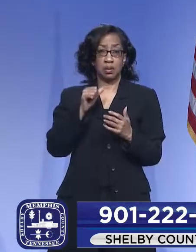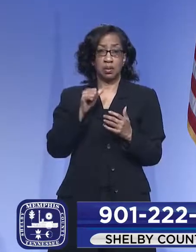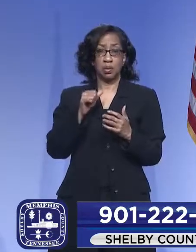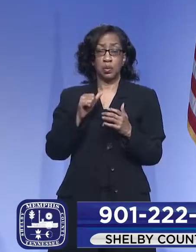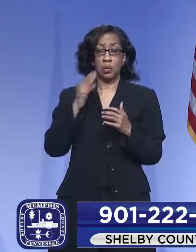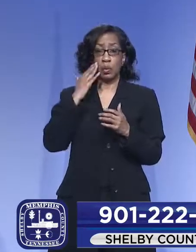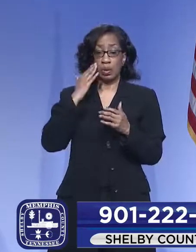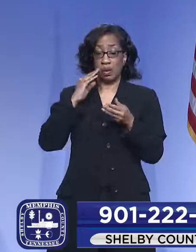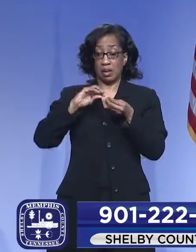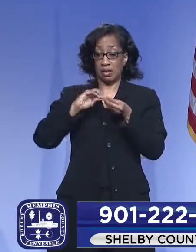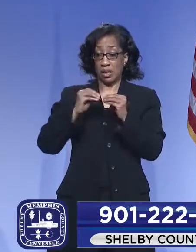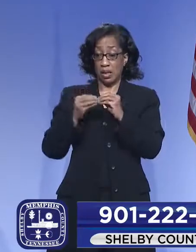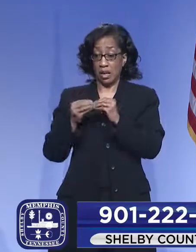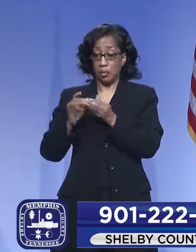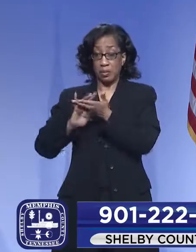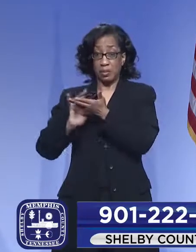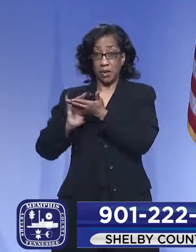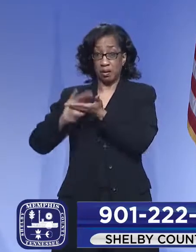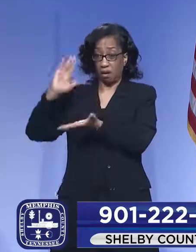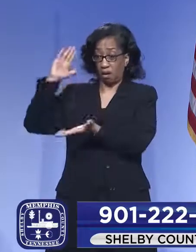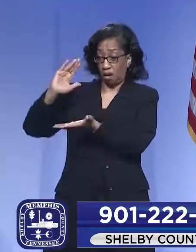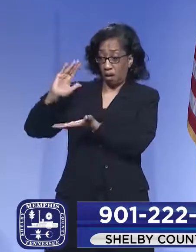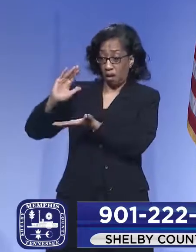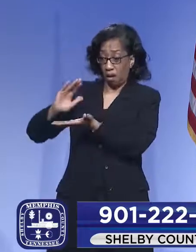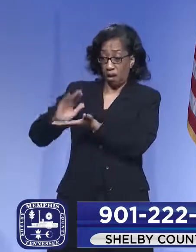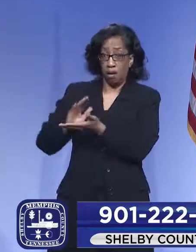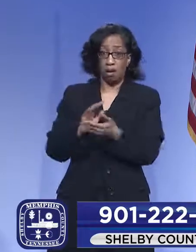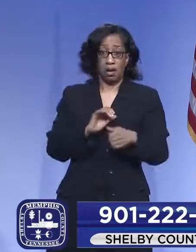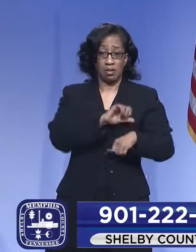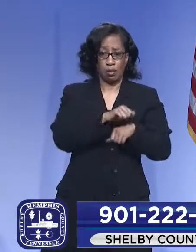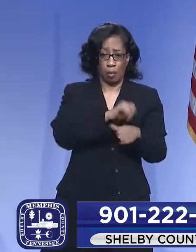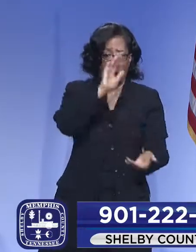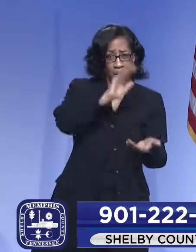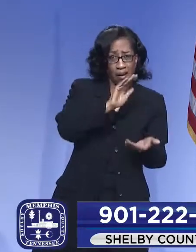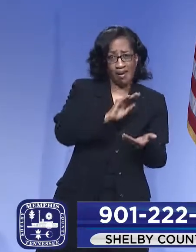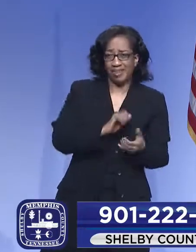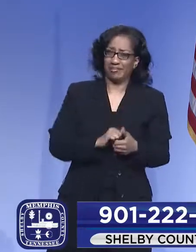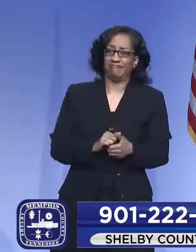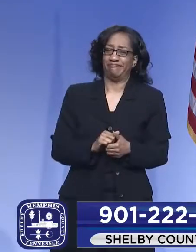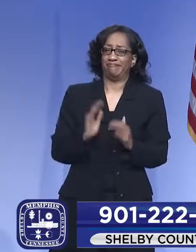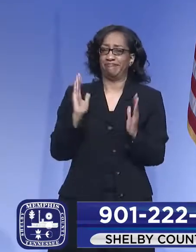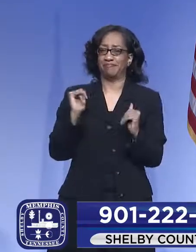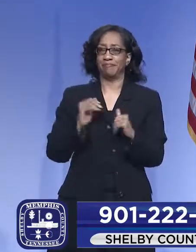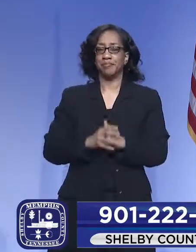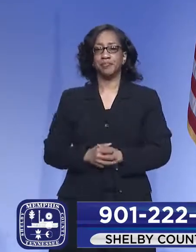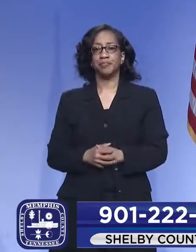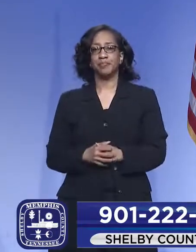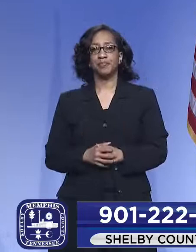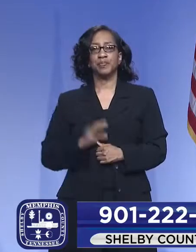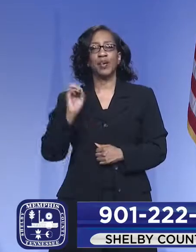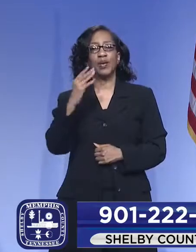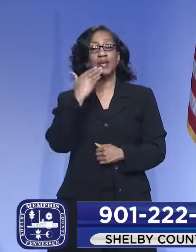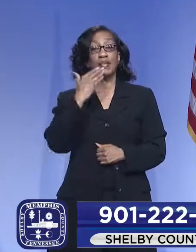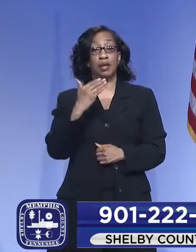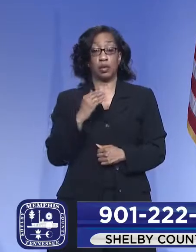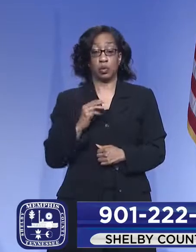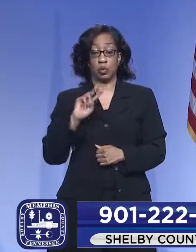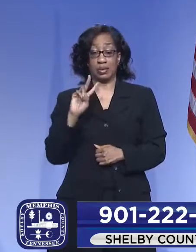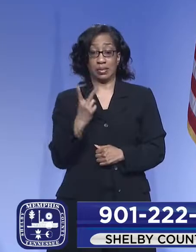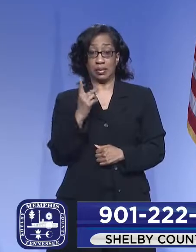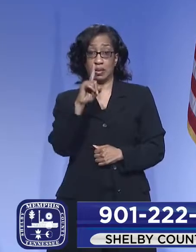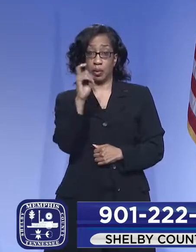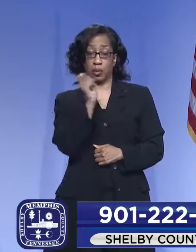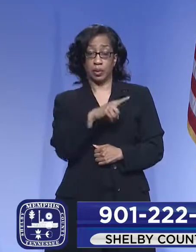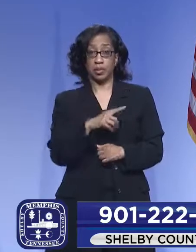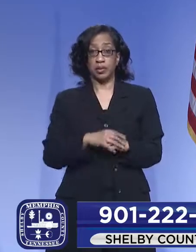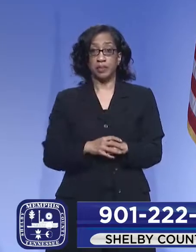diminution of the number of doses that are available or the number of appointments from what you've seen. Okay, thank you. And my second question is a question I